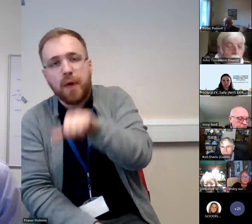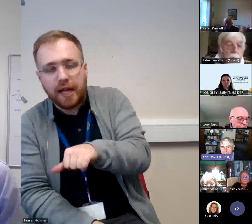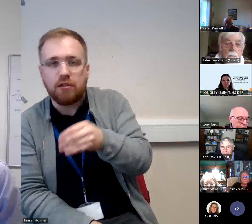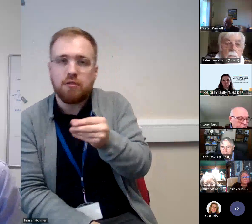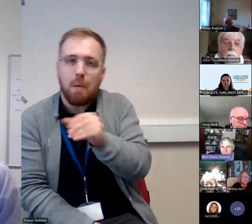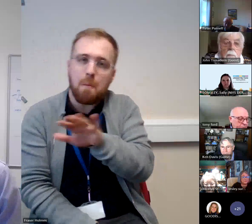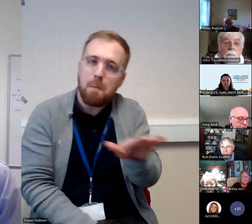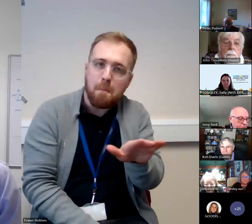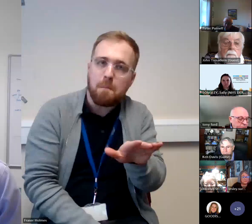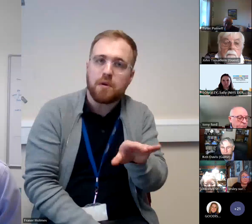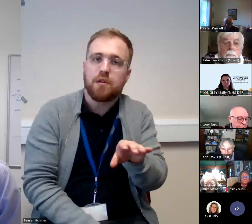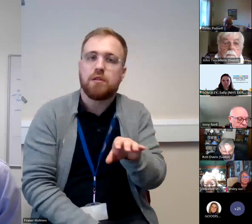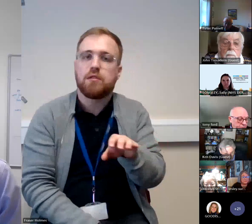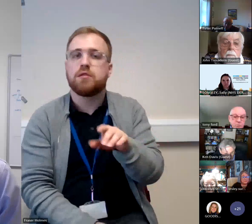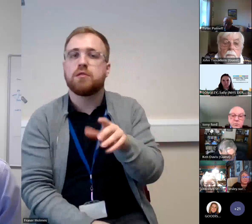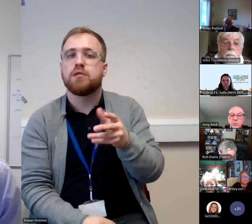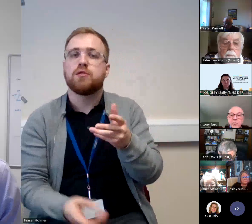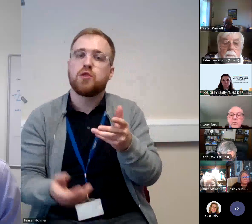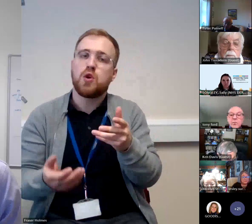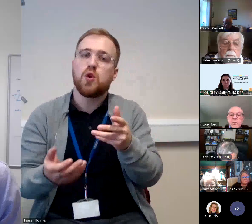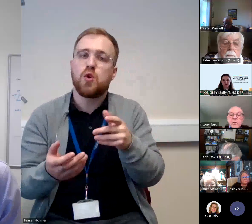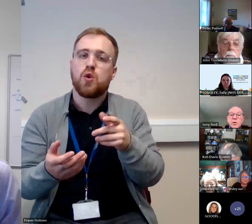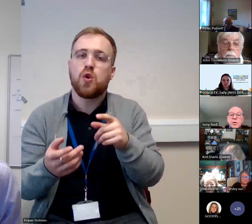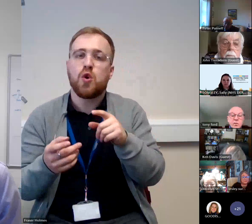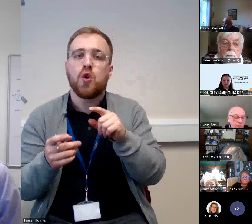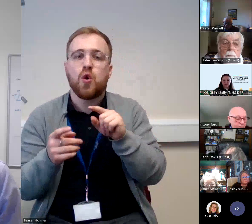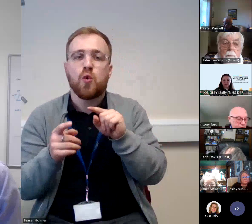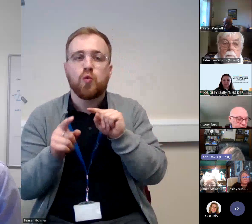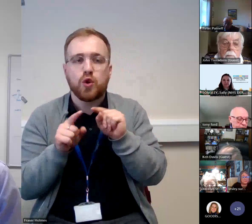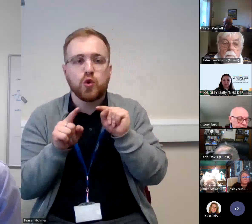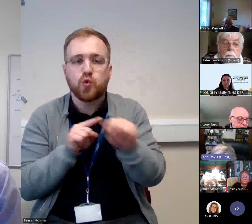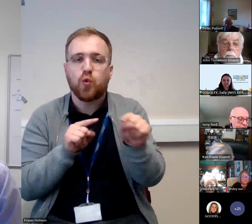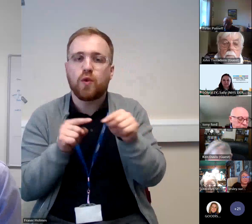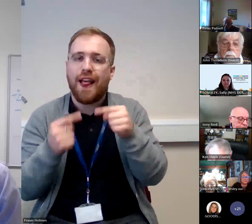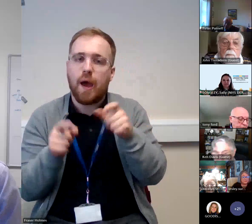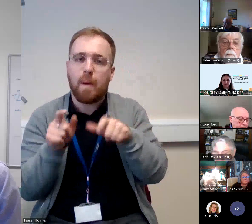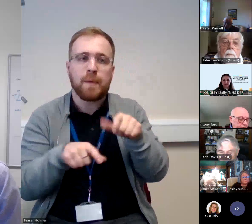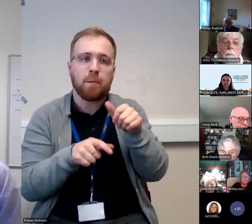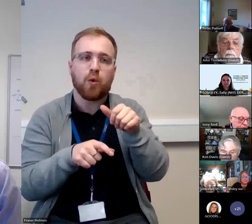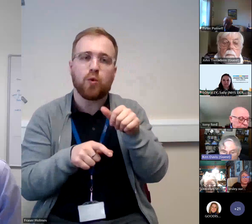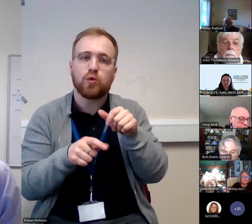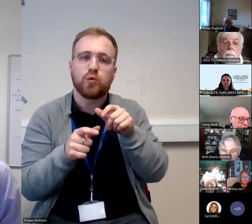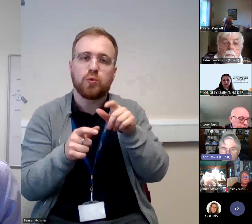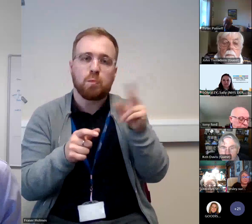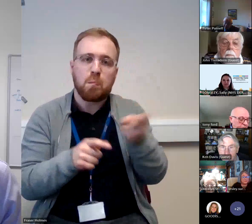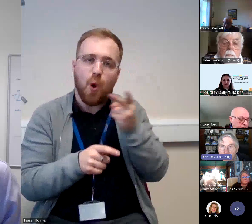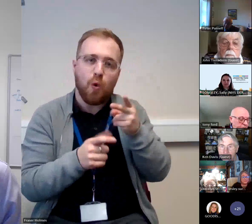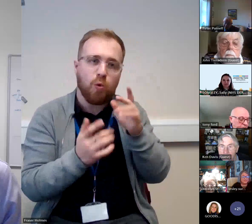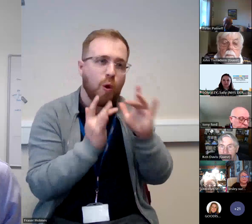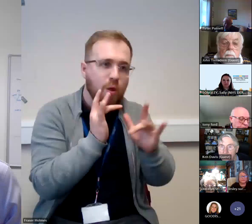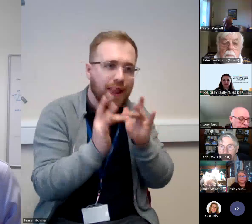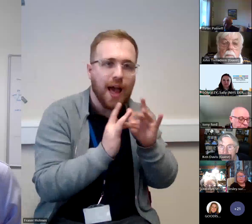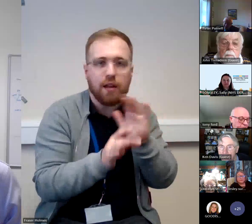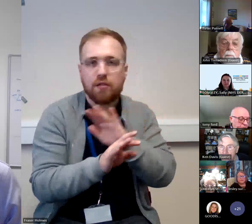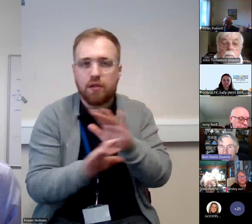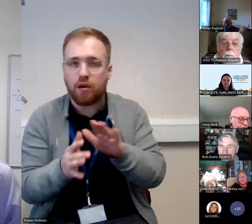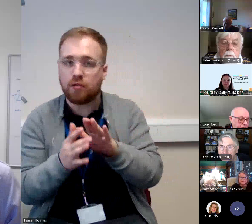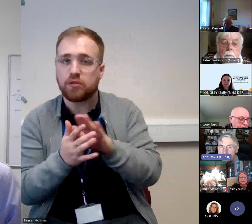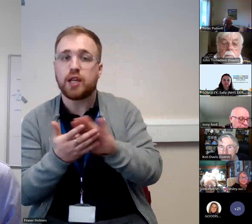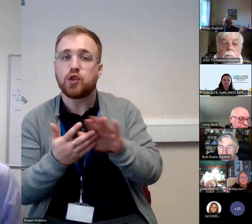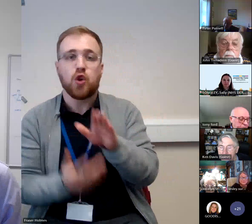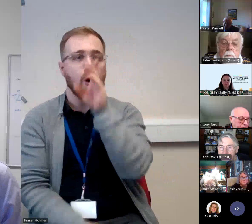the technology, and we should facilitate both groups of patients. So it's not a